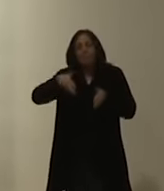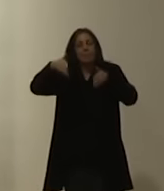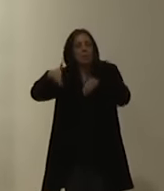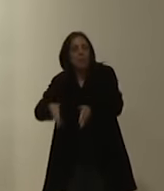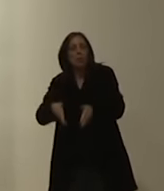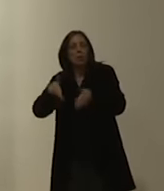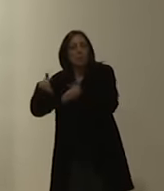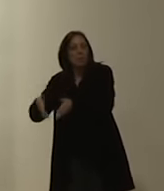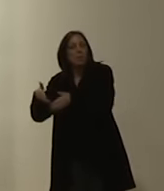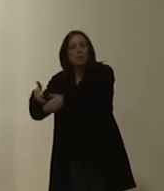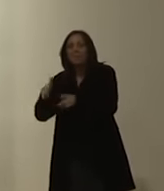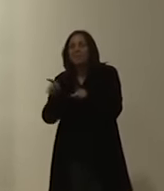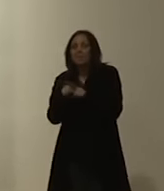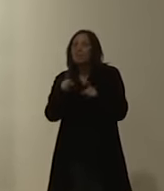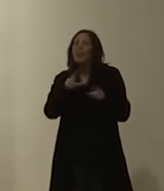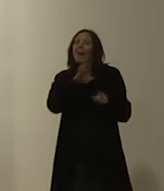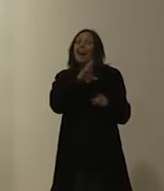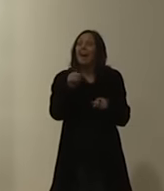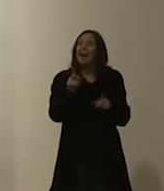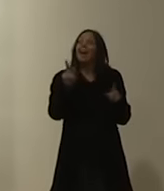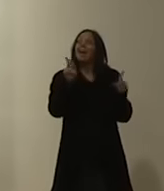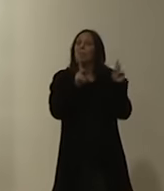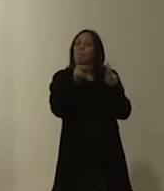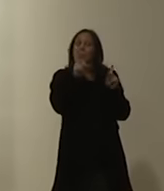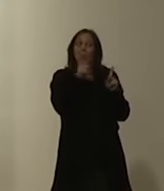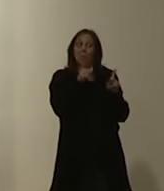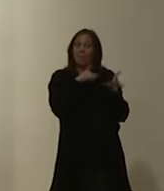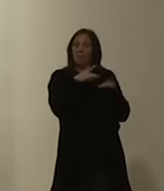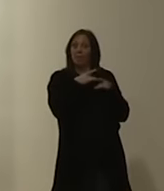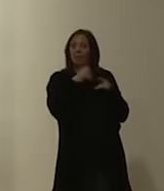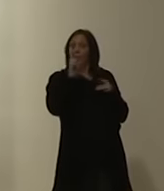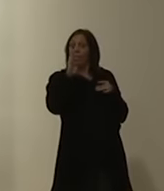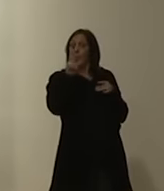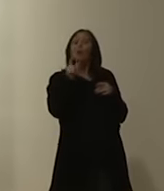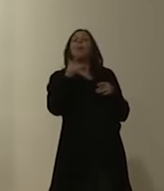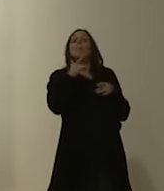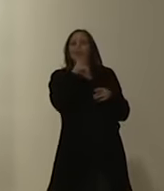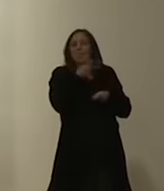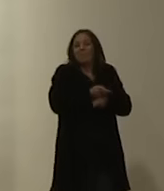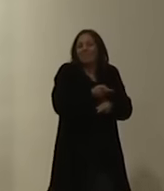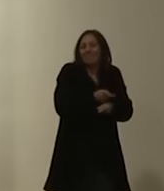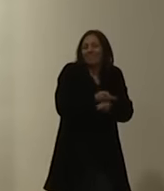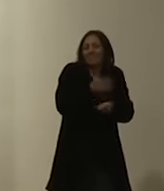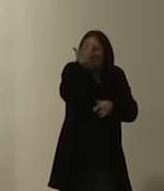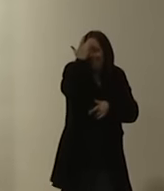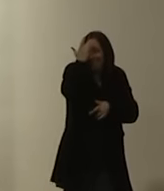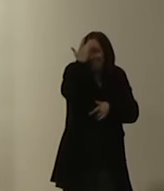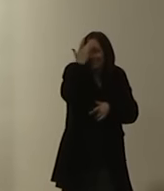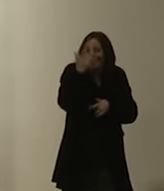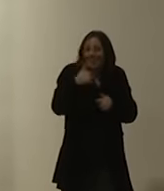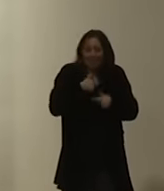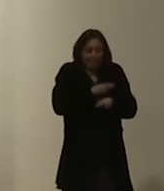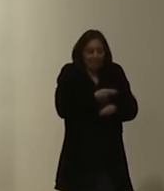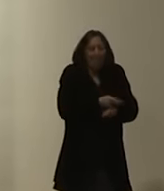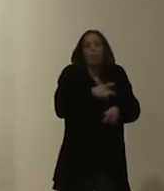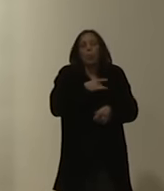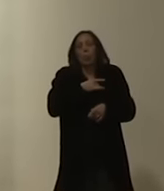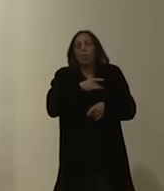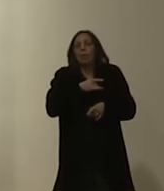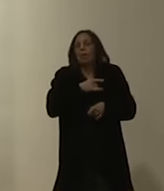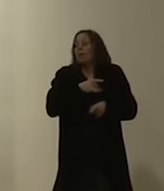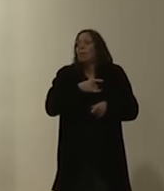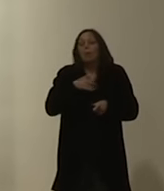fallen ill with Ebola, and you see the whole claims about exotic bushmeat or